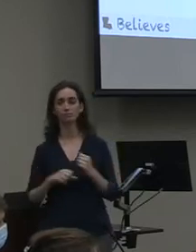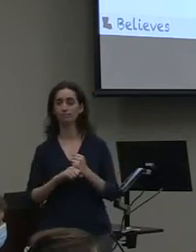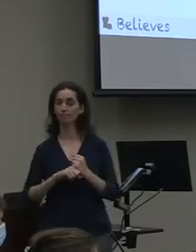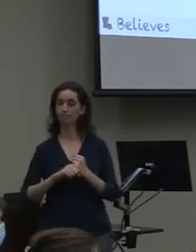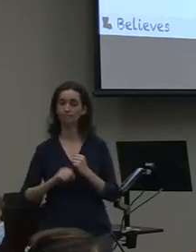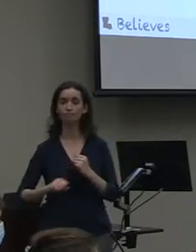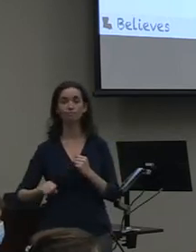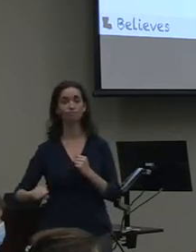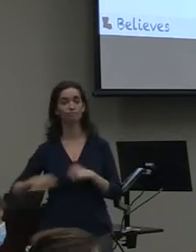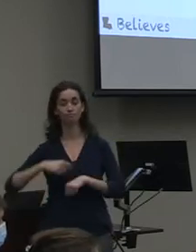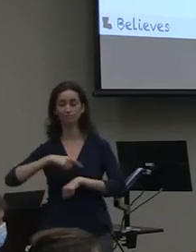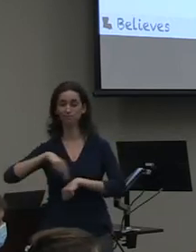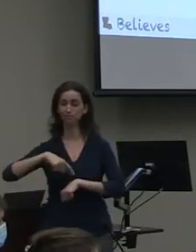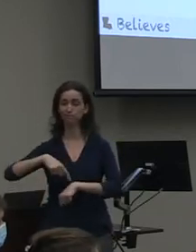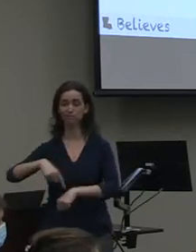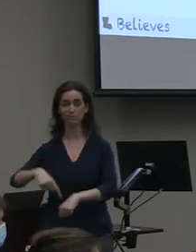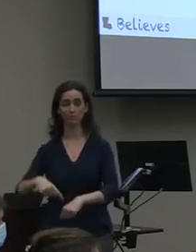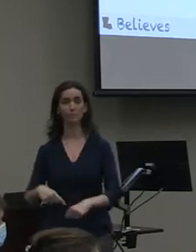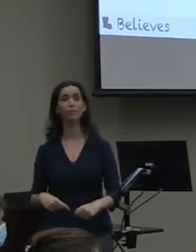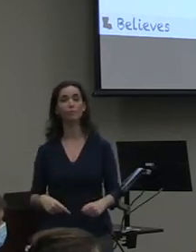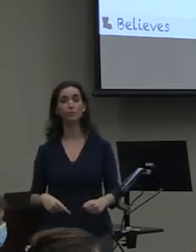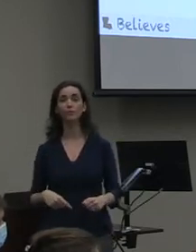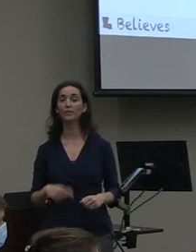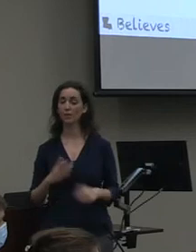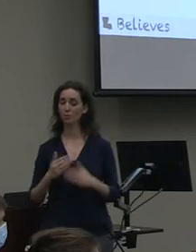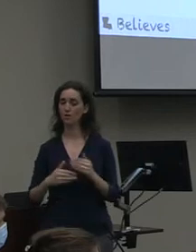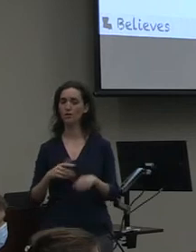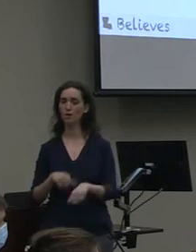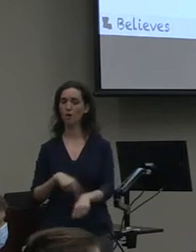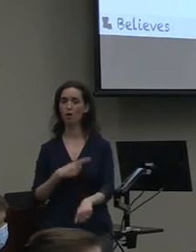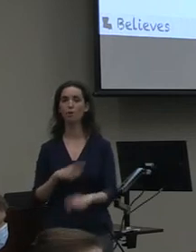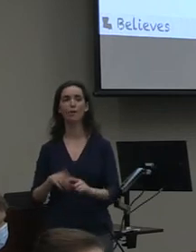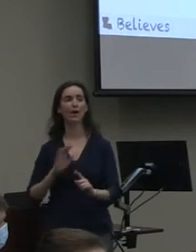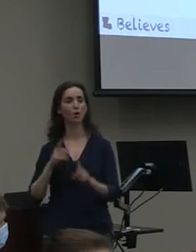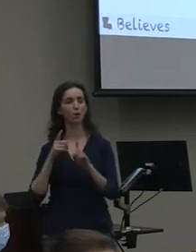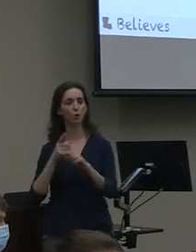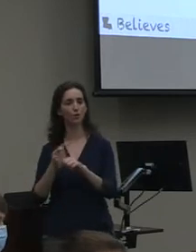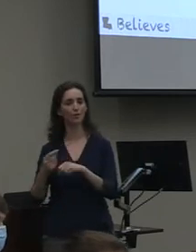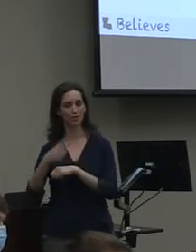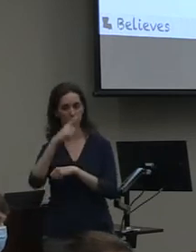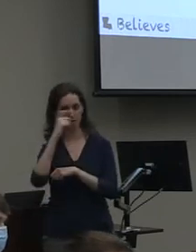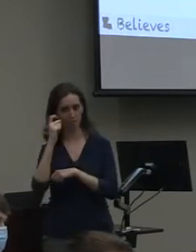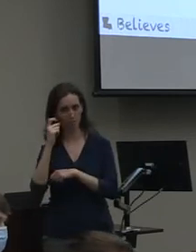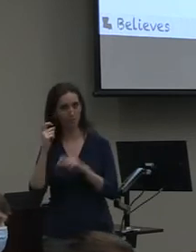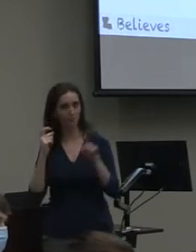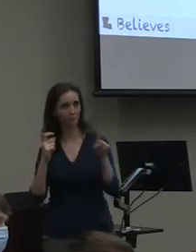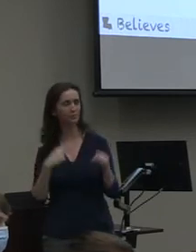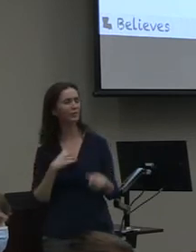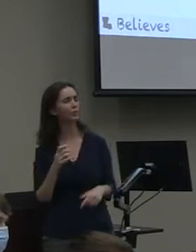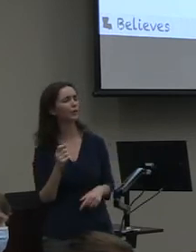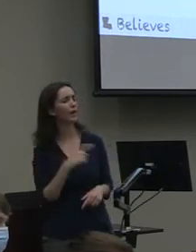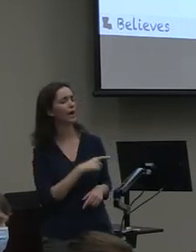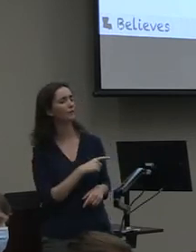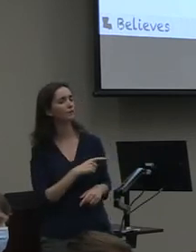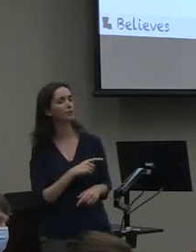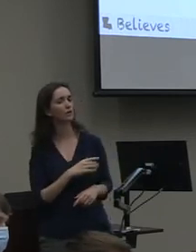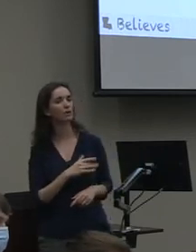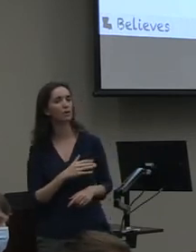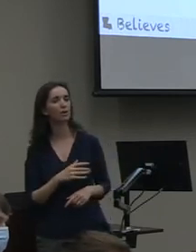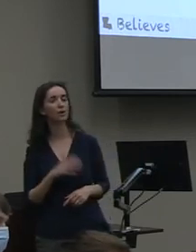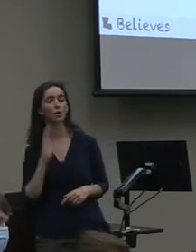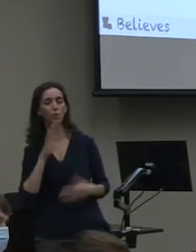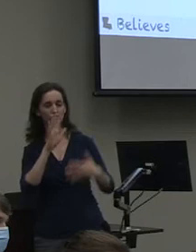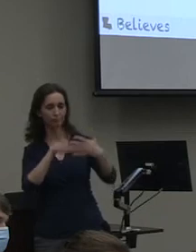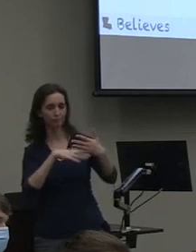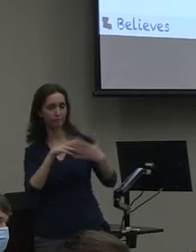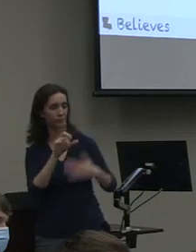very time consuming, and it is a long process, but the goal is summer. Yeah, I was going to ask about a database. I know